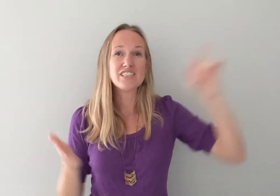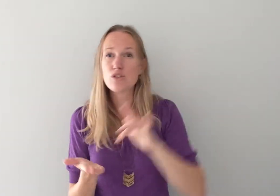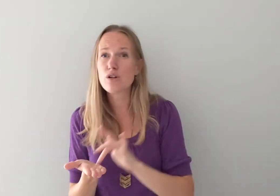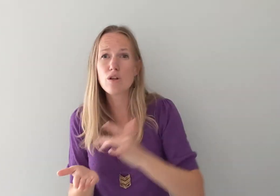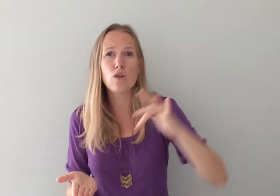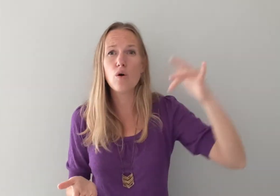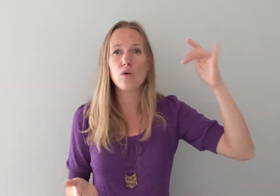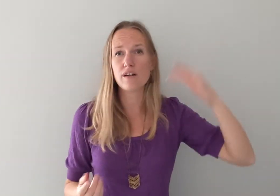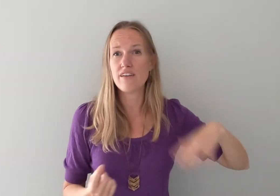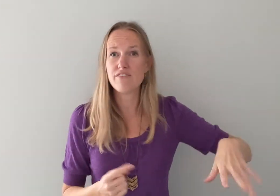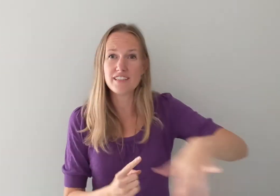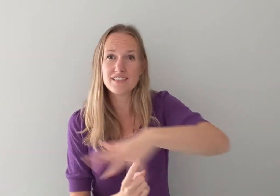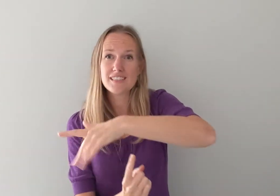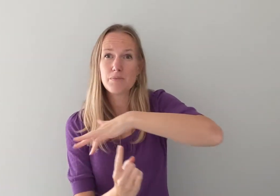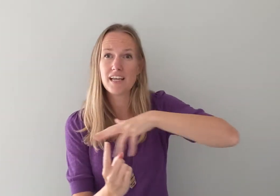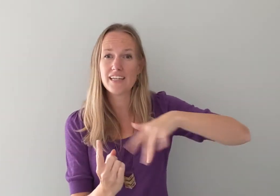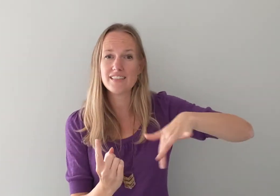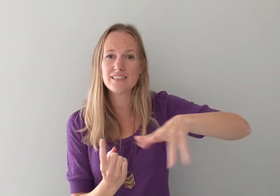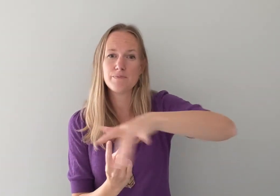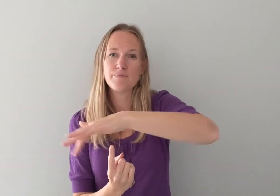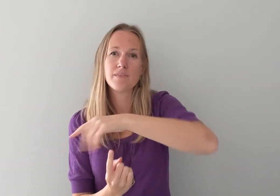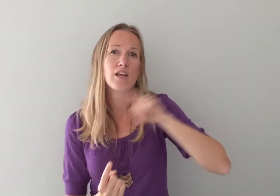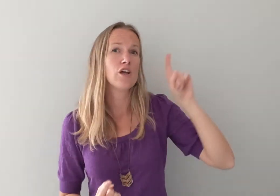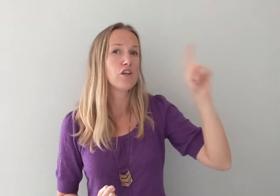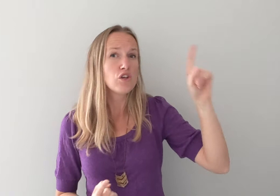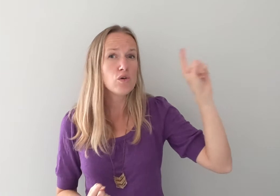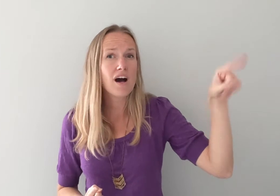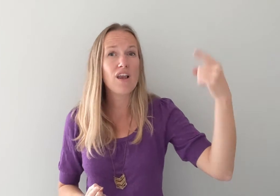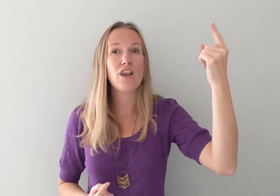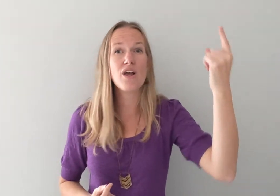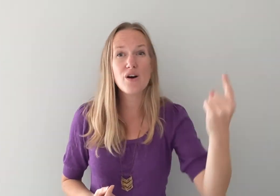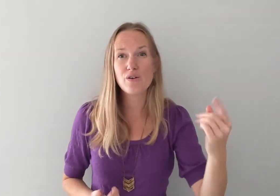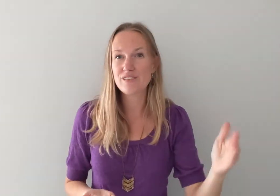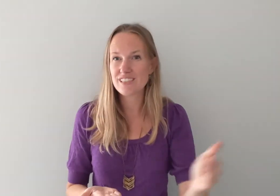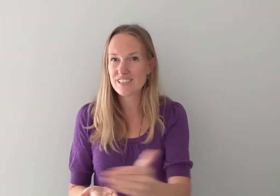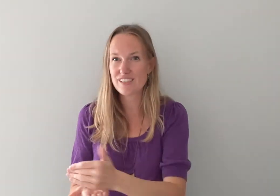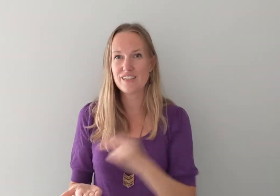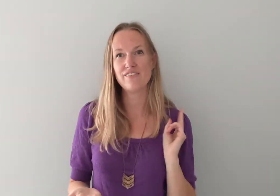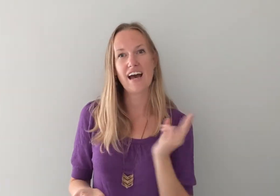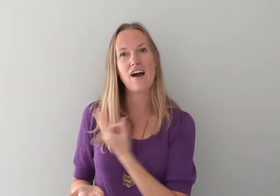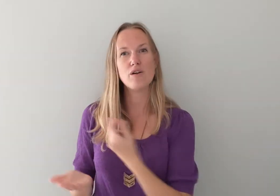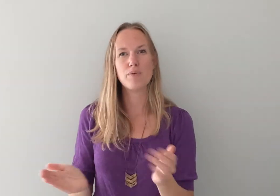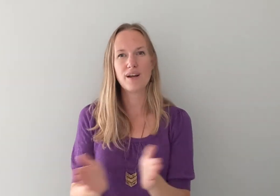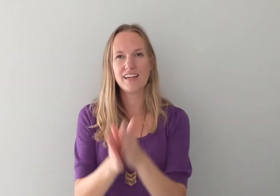your glory fills this place. You alone deserve our